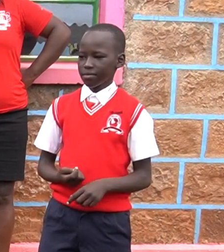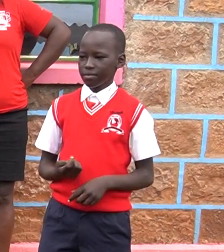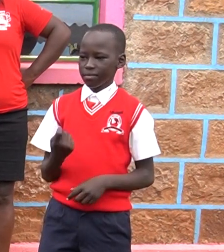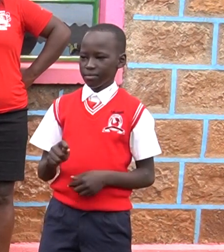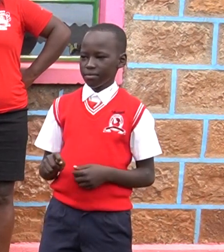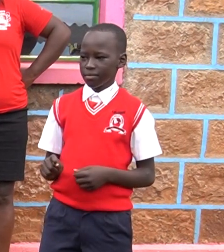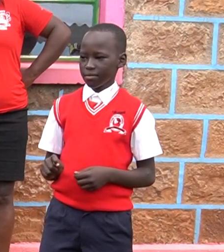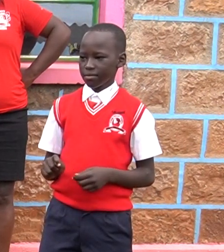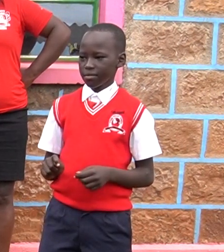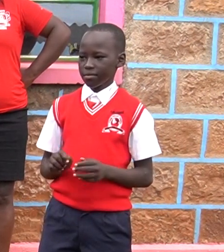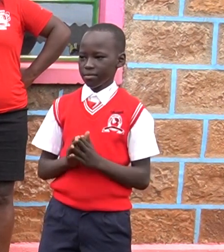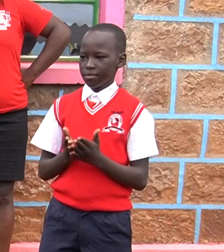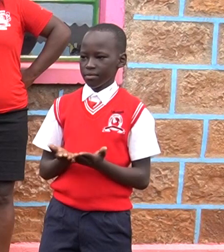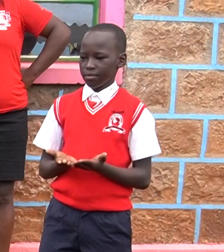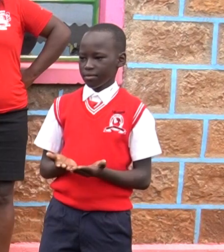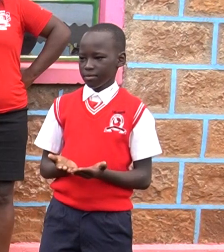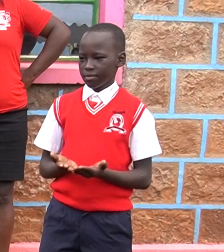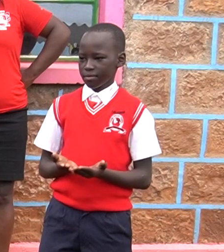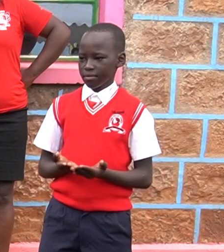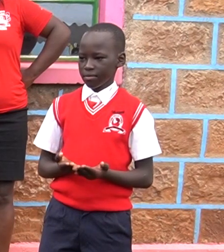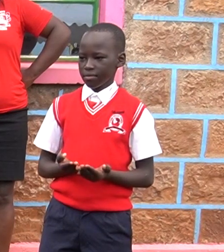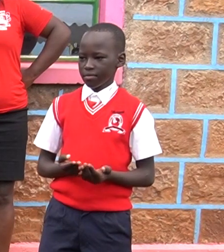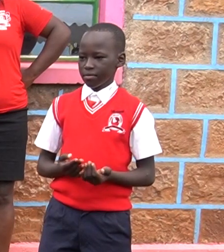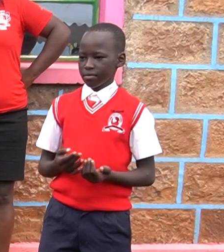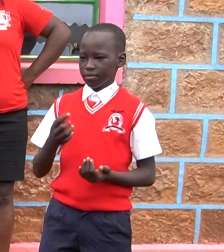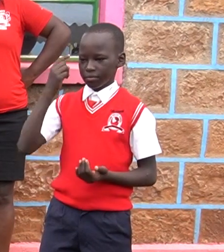from the book